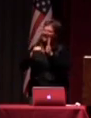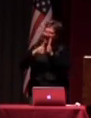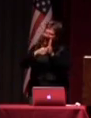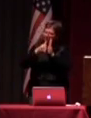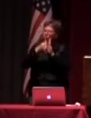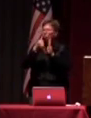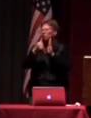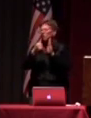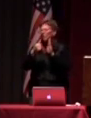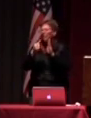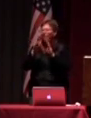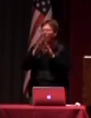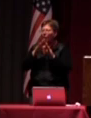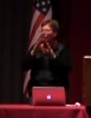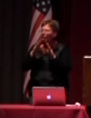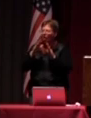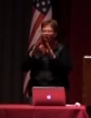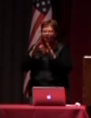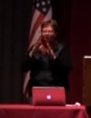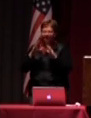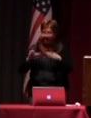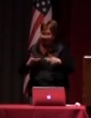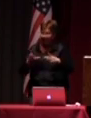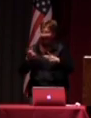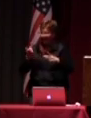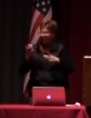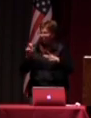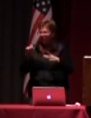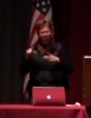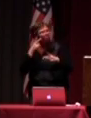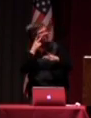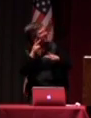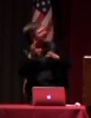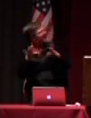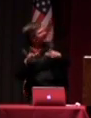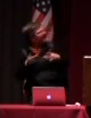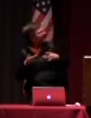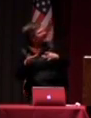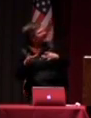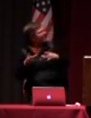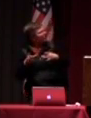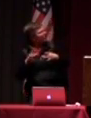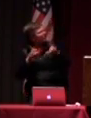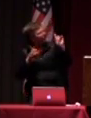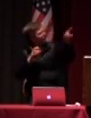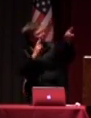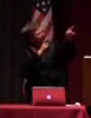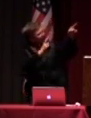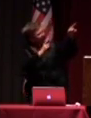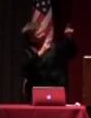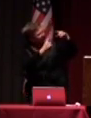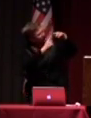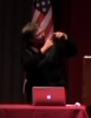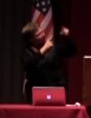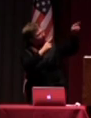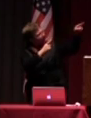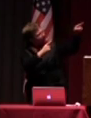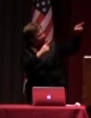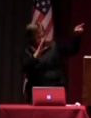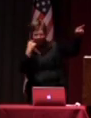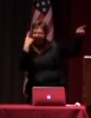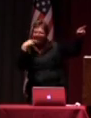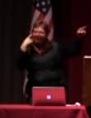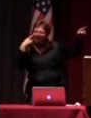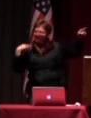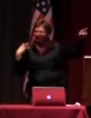statues, even on handkerchiefs, even on dishes. You see there a dish of George Washington on the upper right. Their biographers had a particular